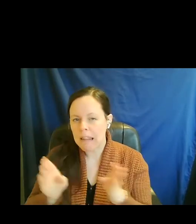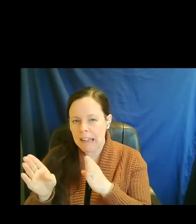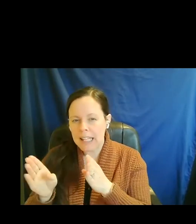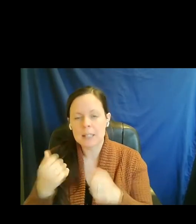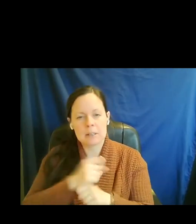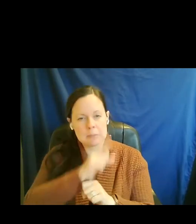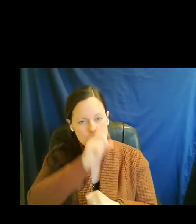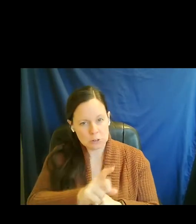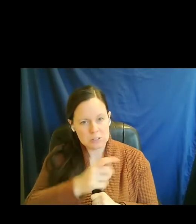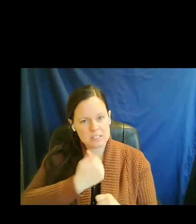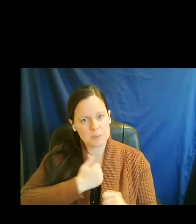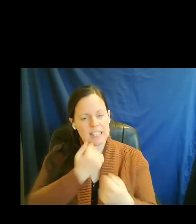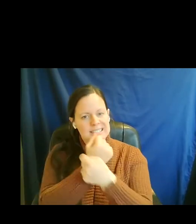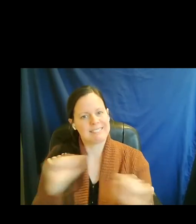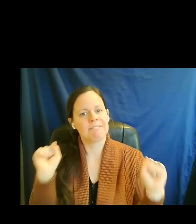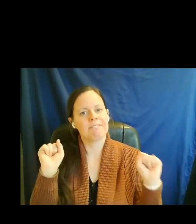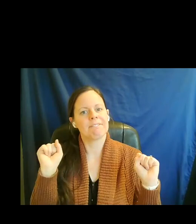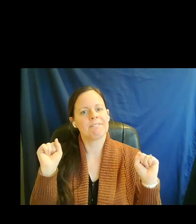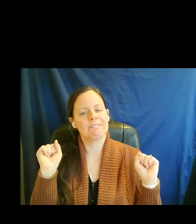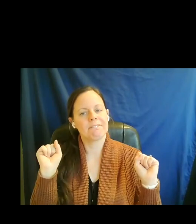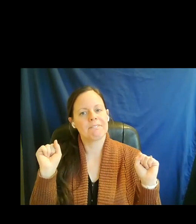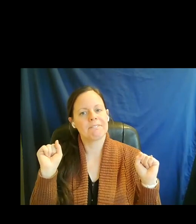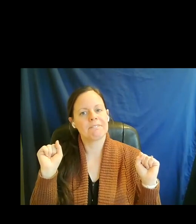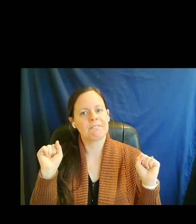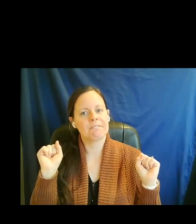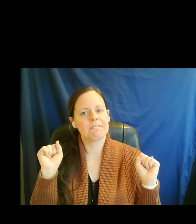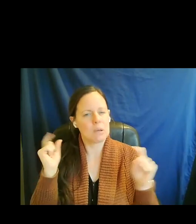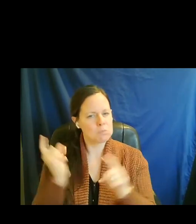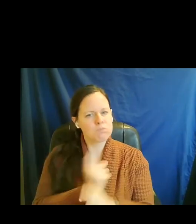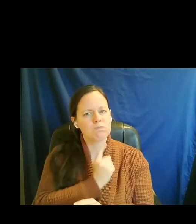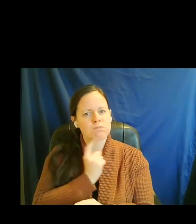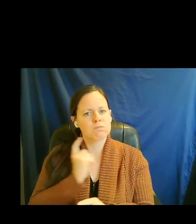have had safe and proper